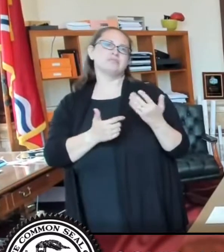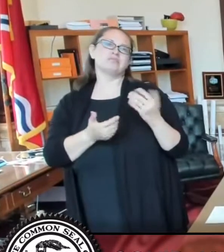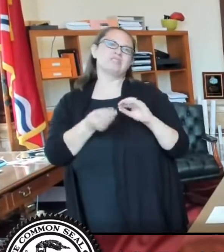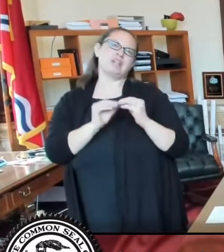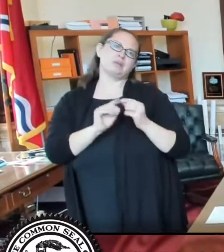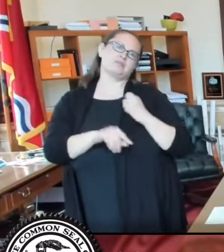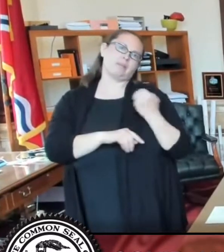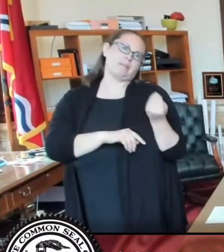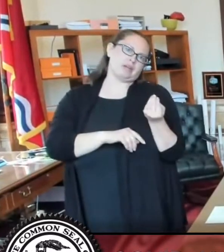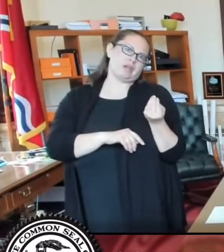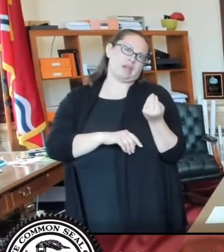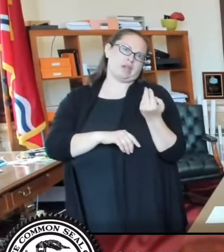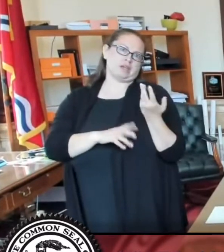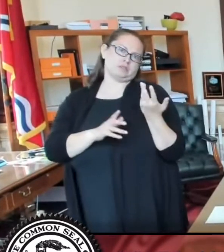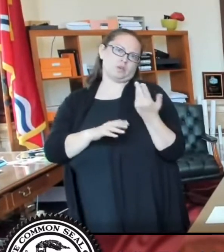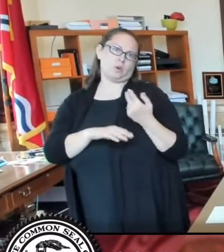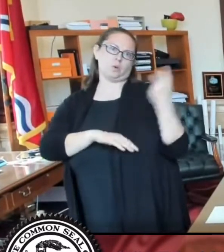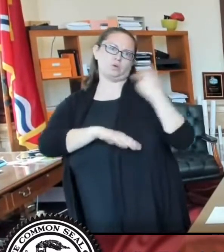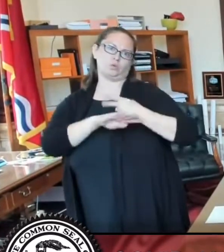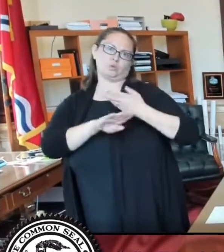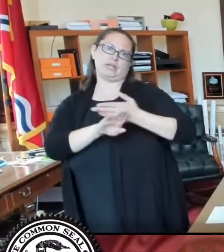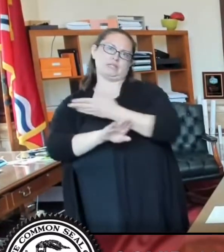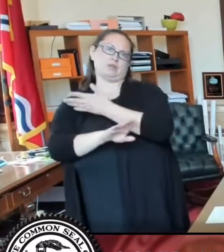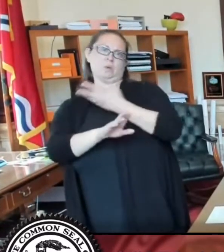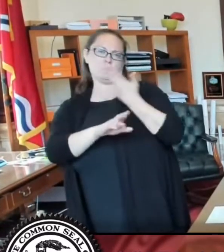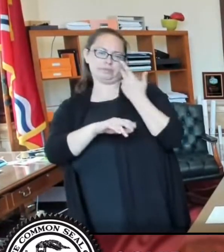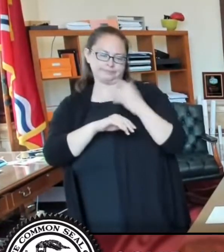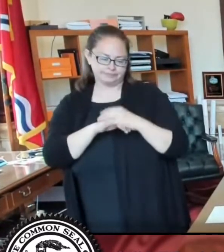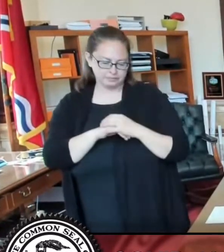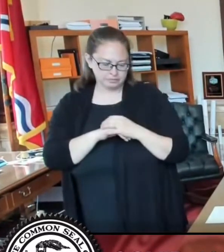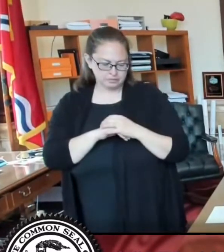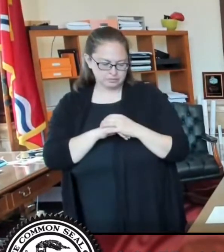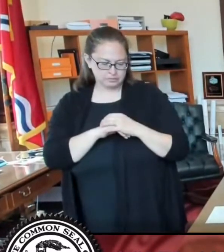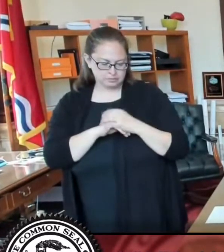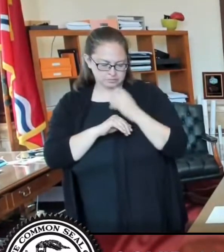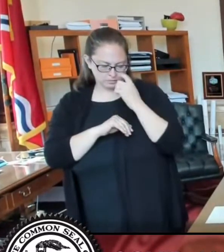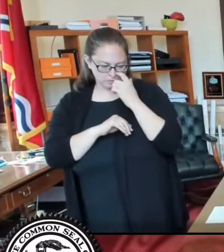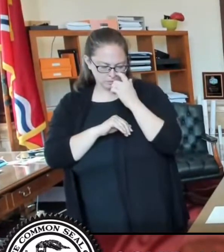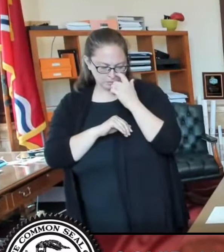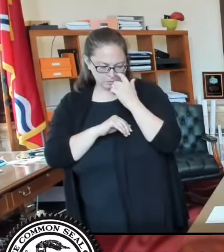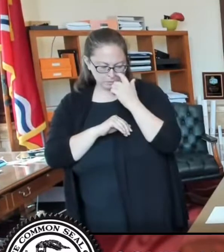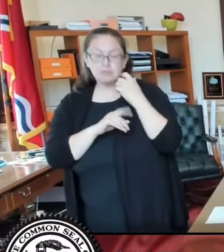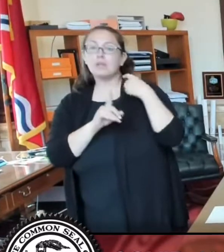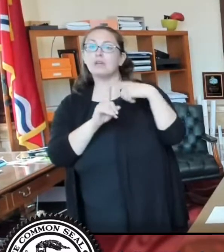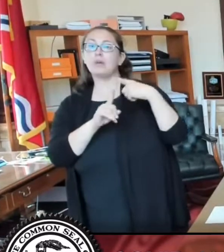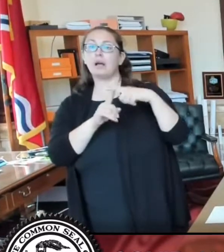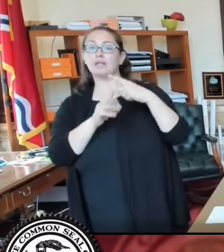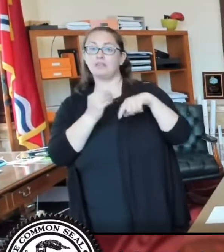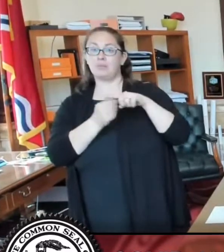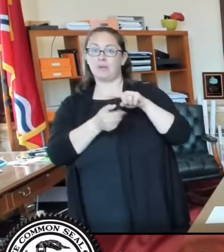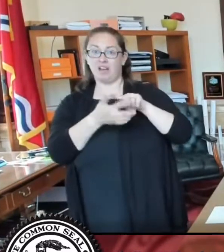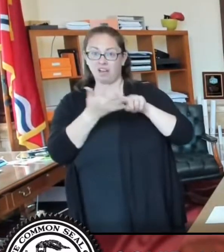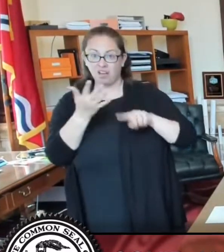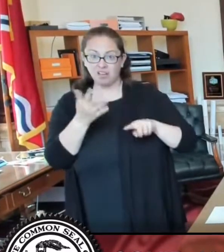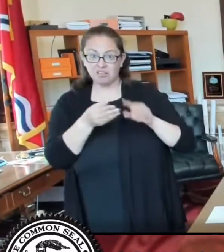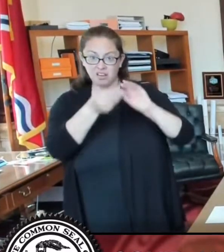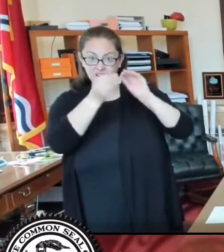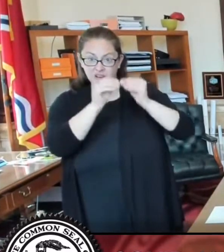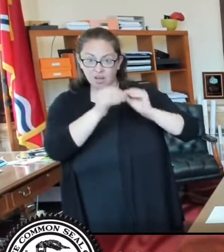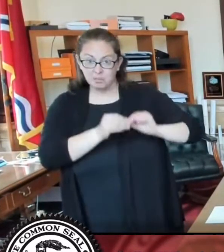since they're 2 days behind. Now, on the positive side of this, we